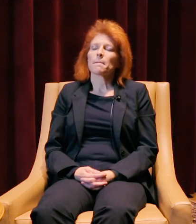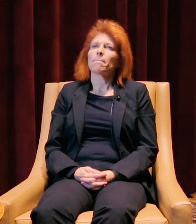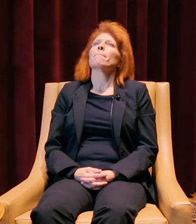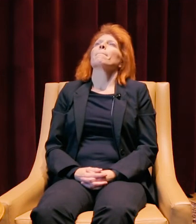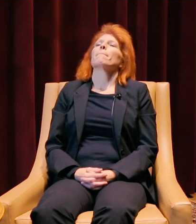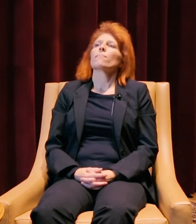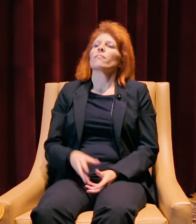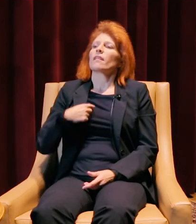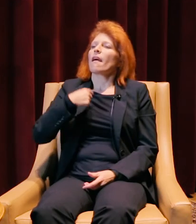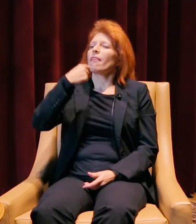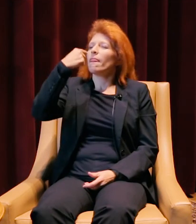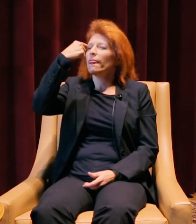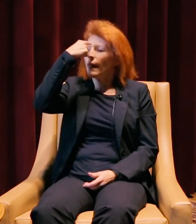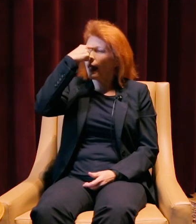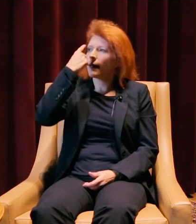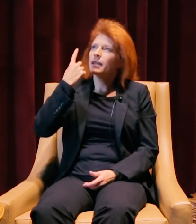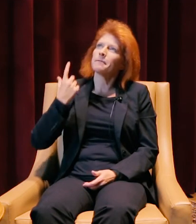I think if